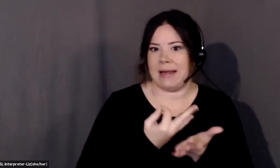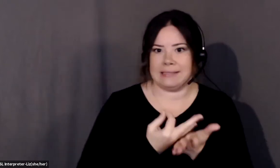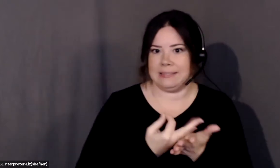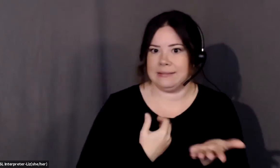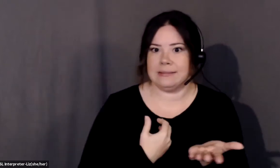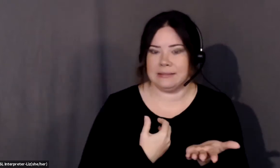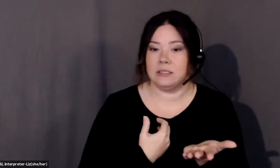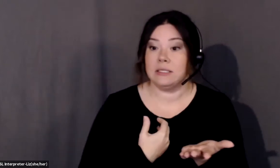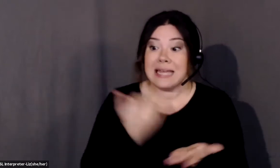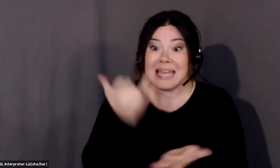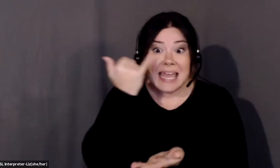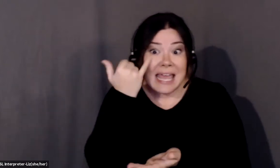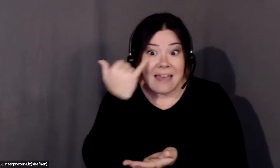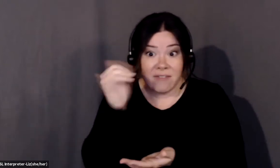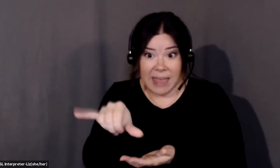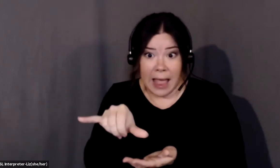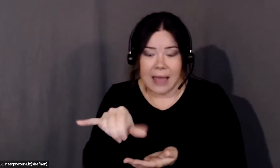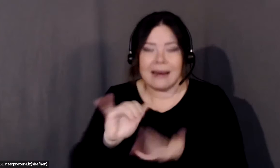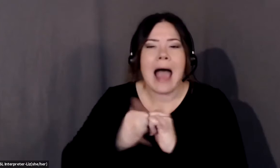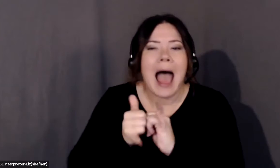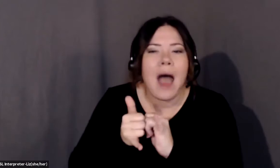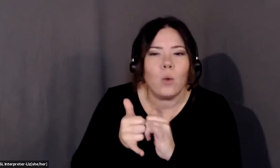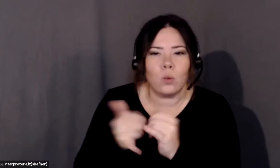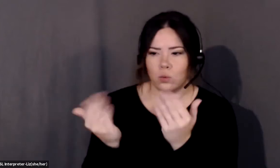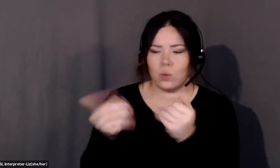how? Be specific. Explain it to me.